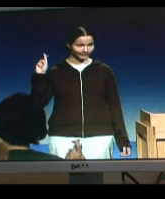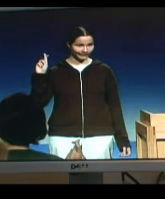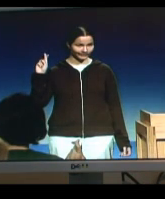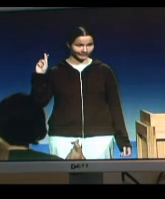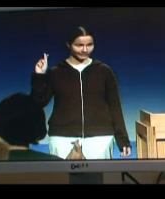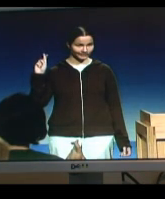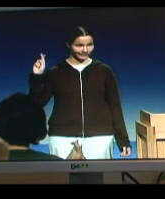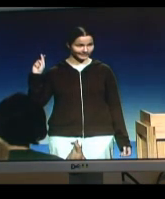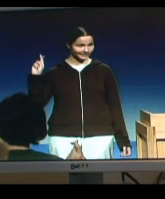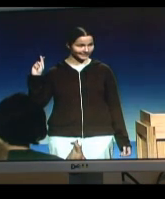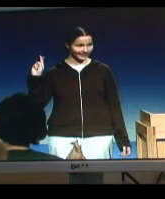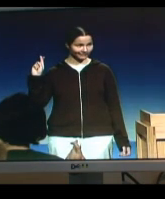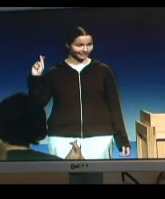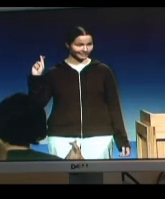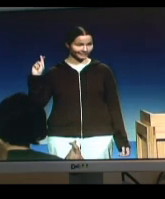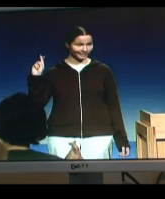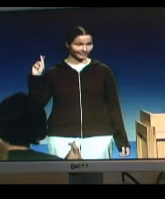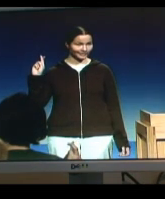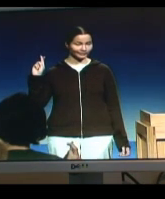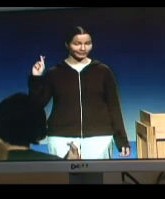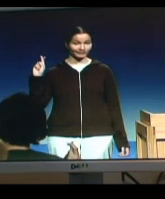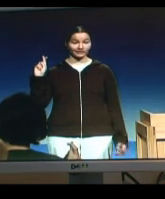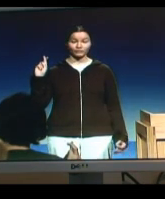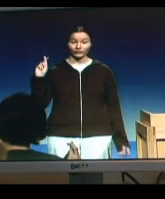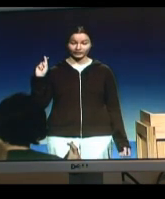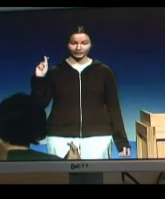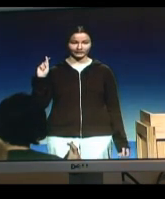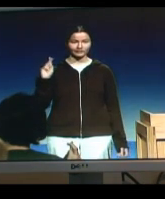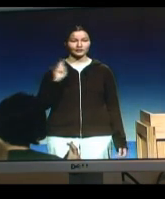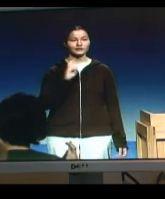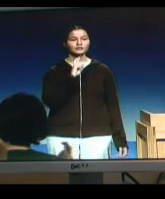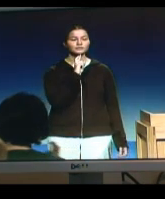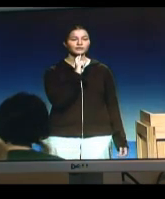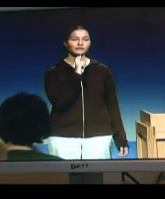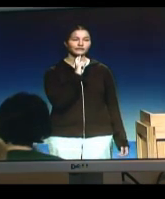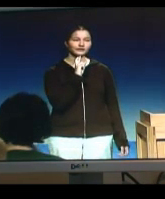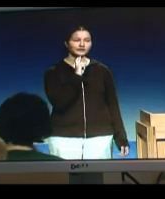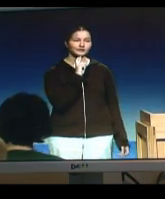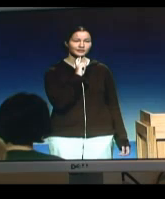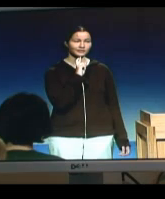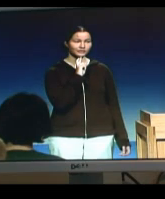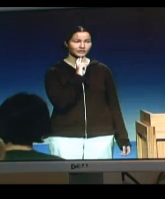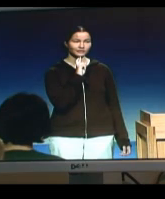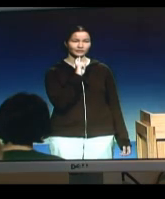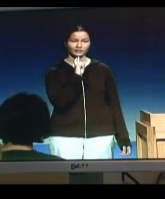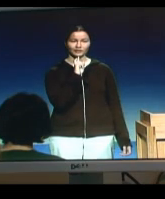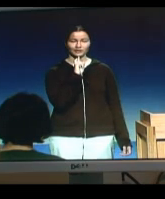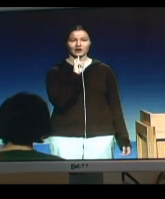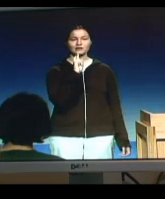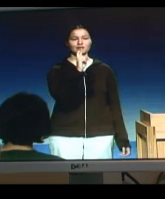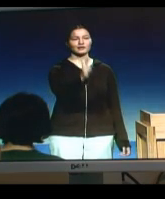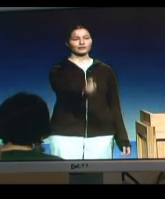it. This is a sign for the letter R, and now we're going to make the word R. Just put your fingertips under your chin and arc outward.